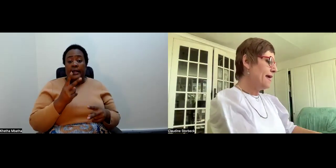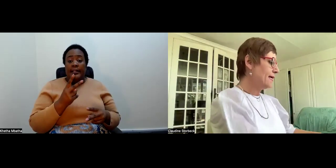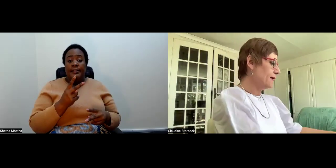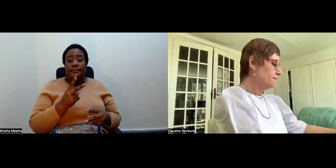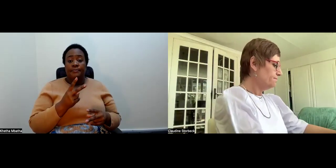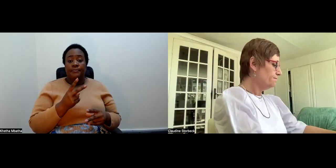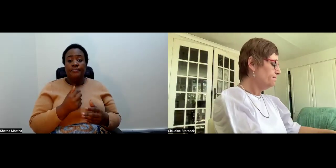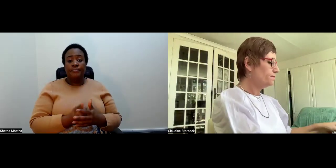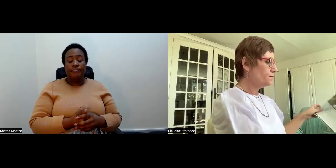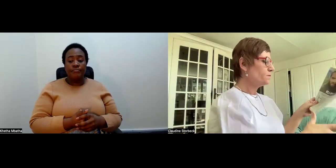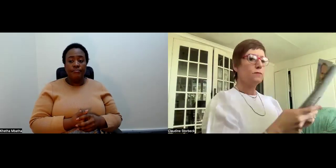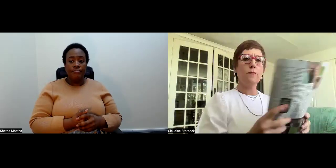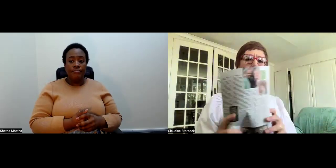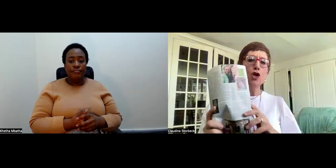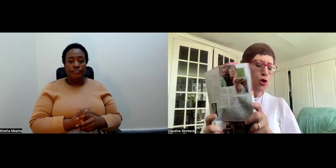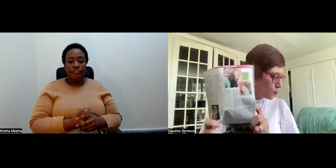is making